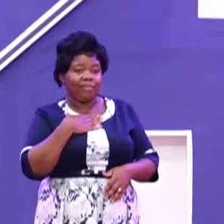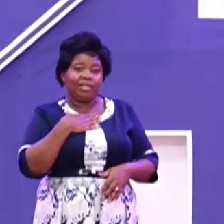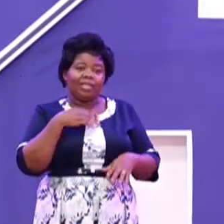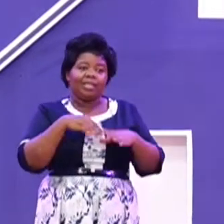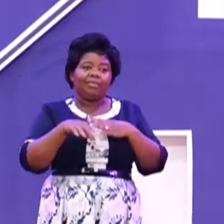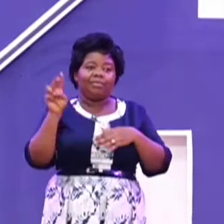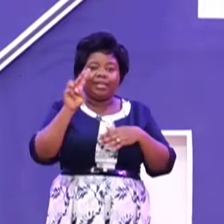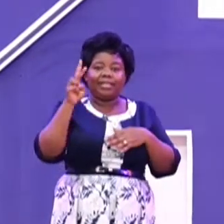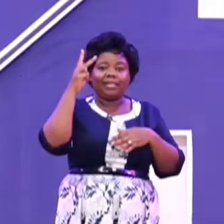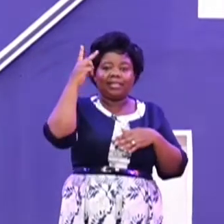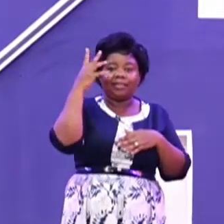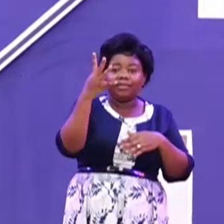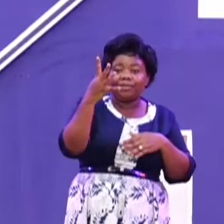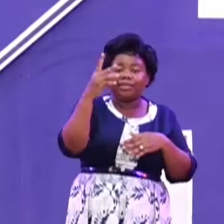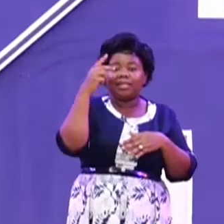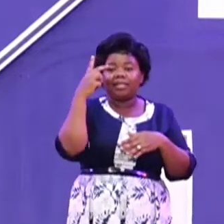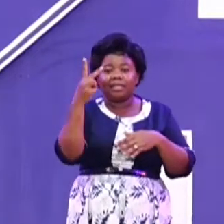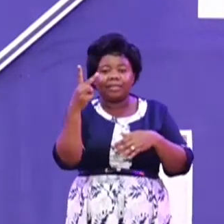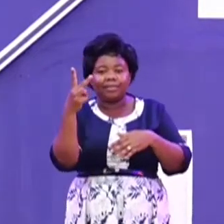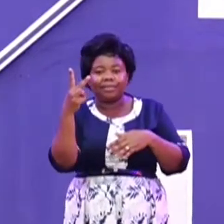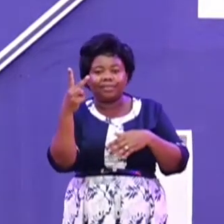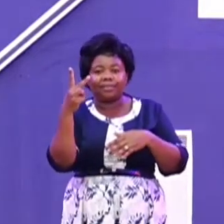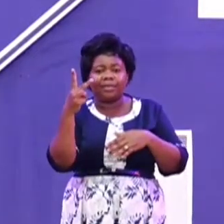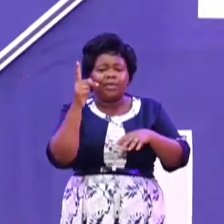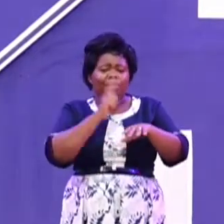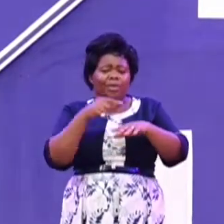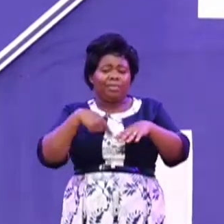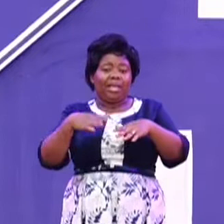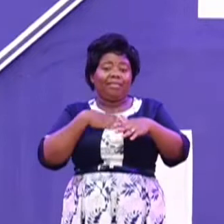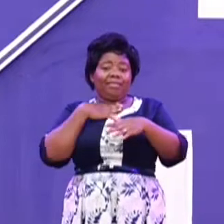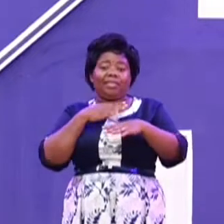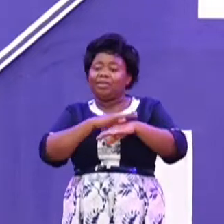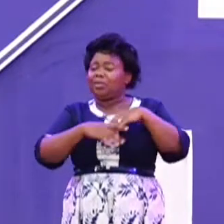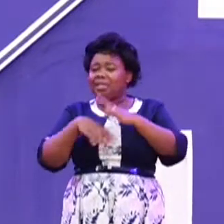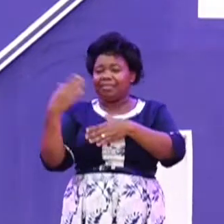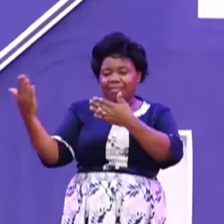43. When I was stranger. You did not welcome me. Suza,